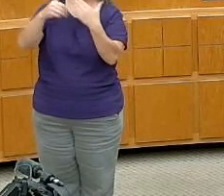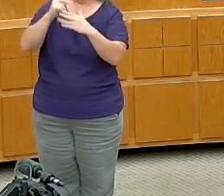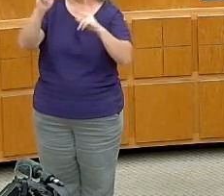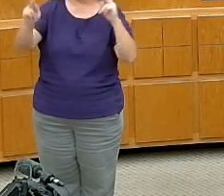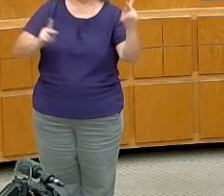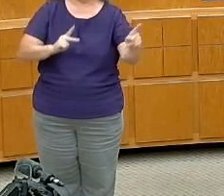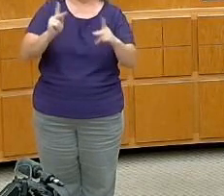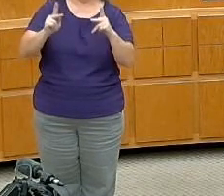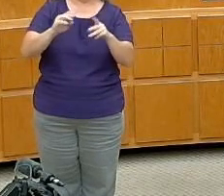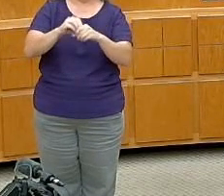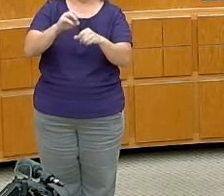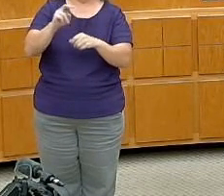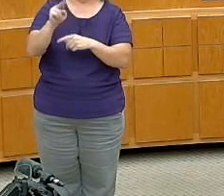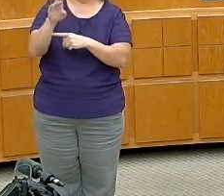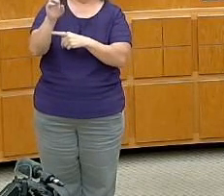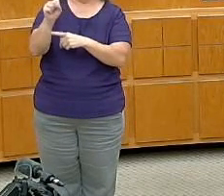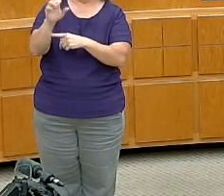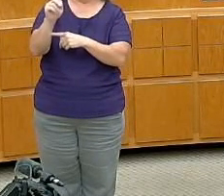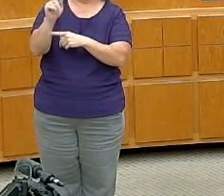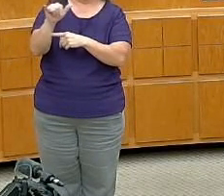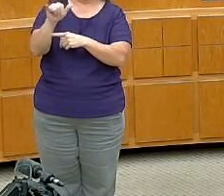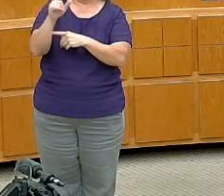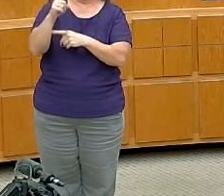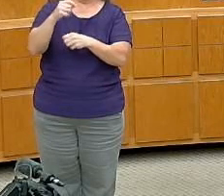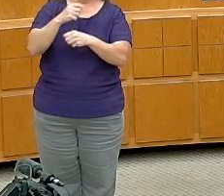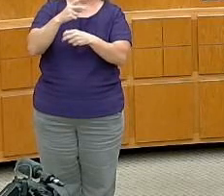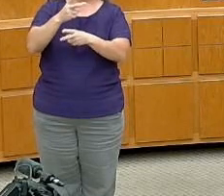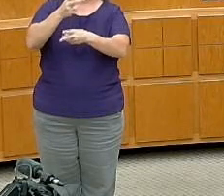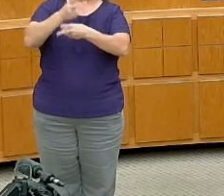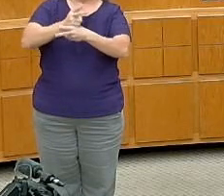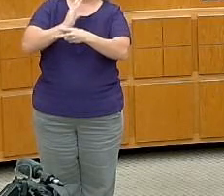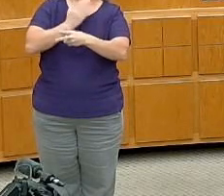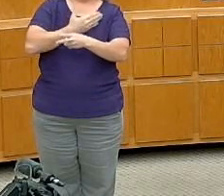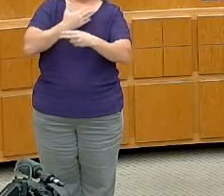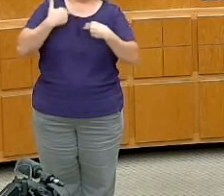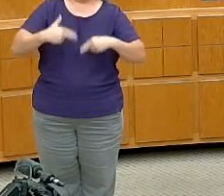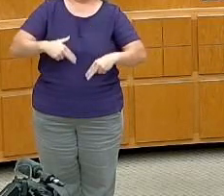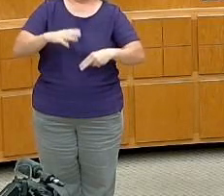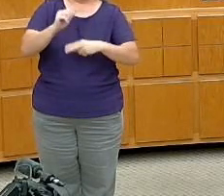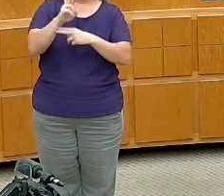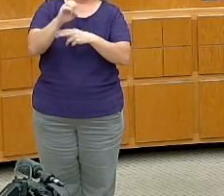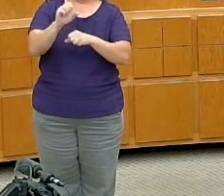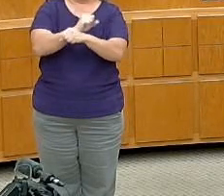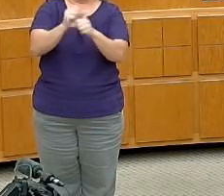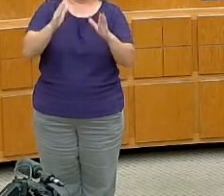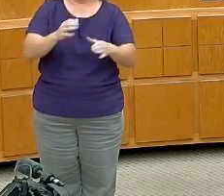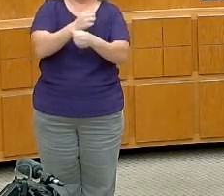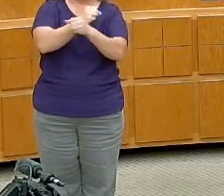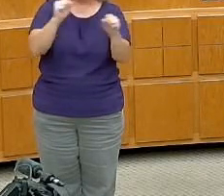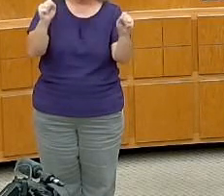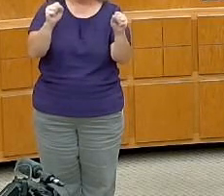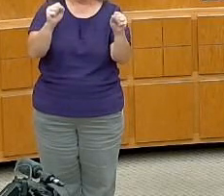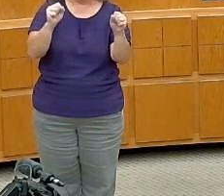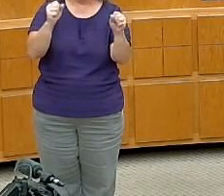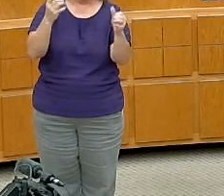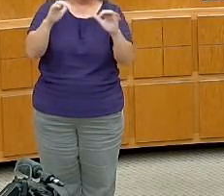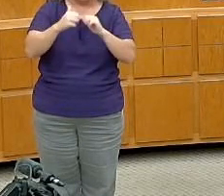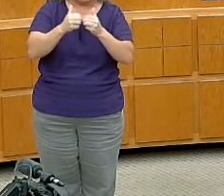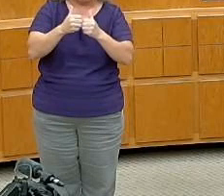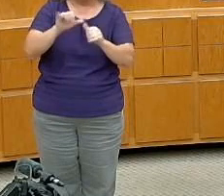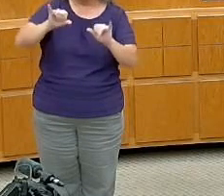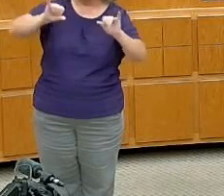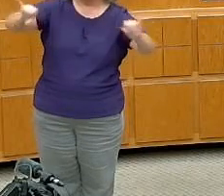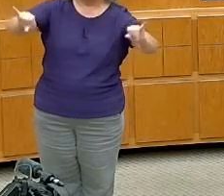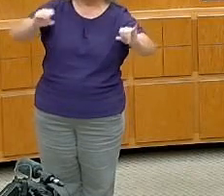in keeping our healthcare professionals safe by staying at home and following the social distance measures for the